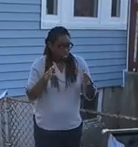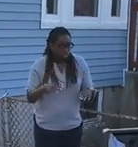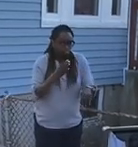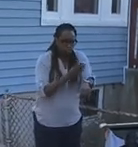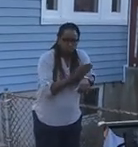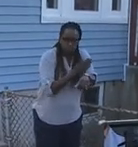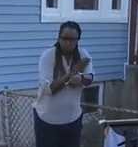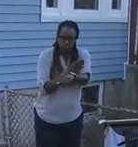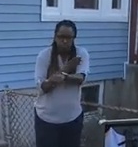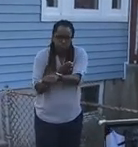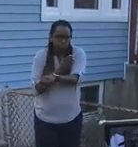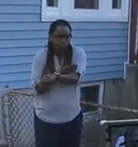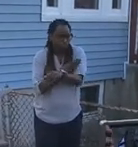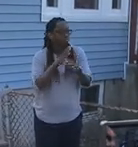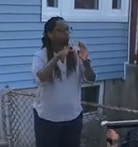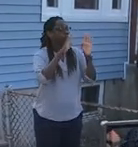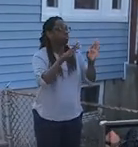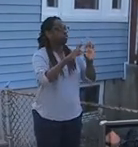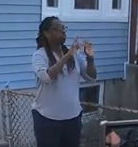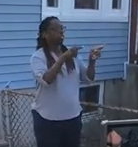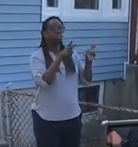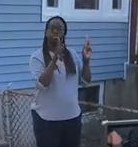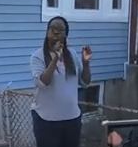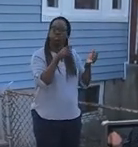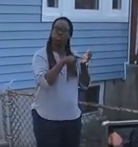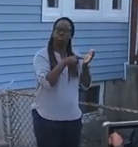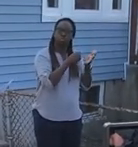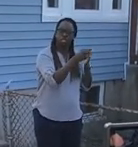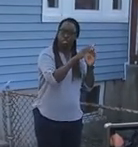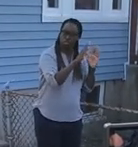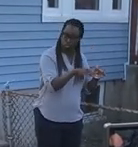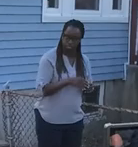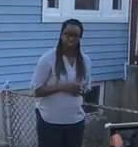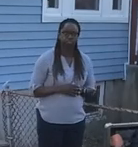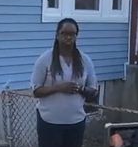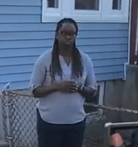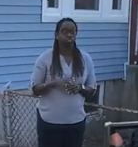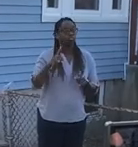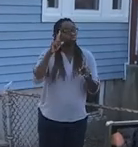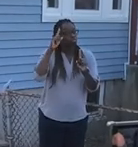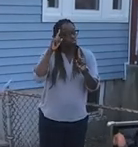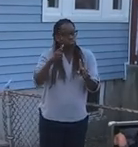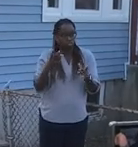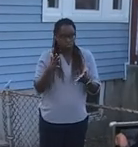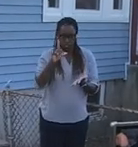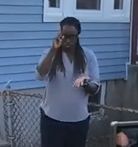The city's goal was to acquire 1,000 units by 2030, but